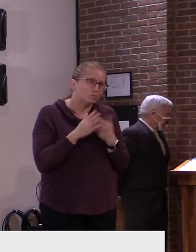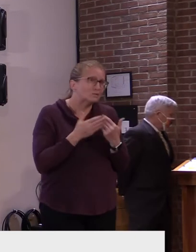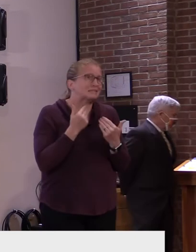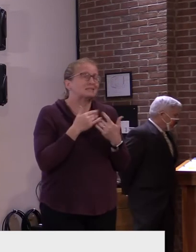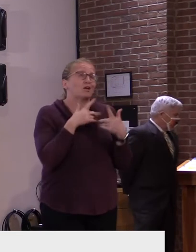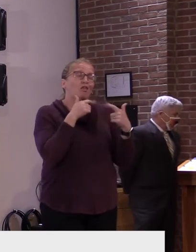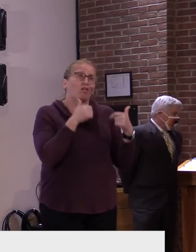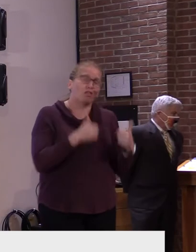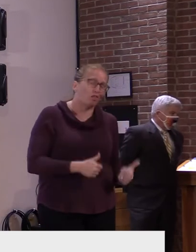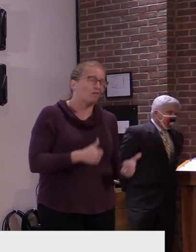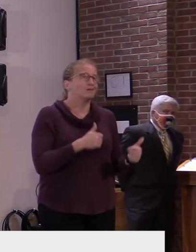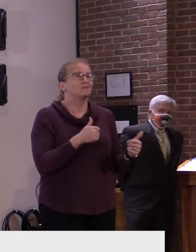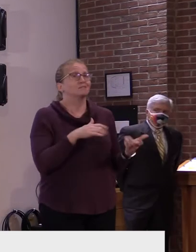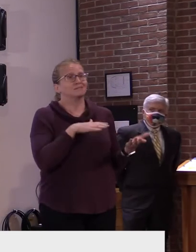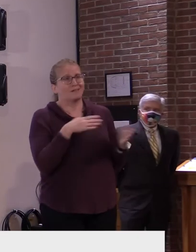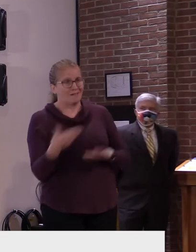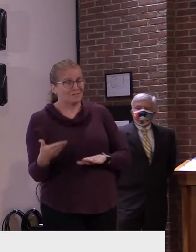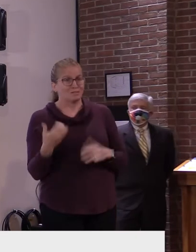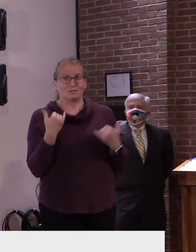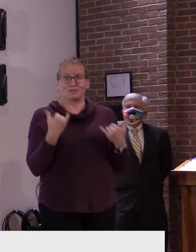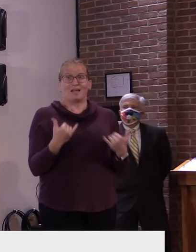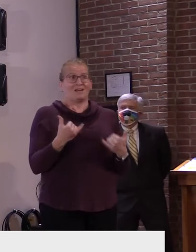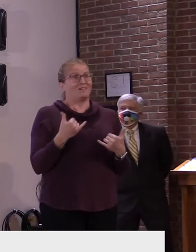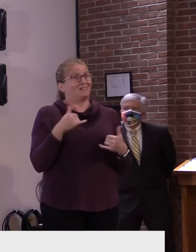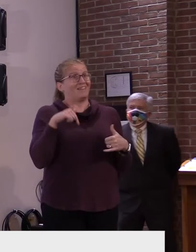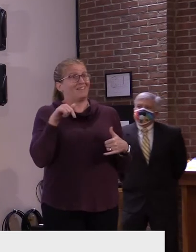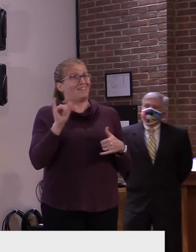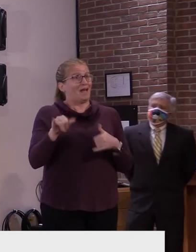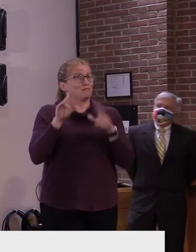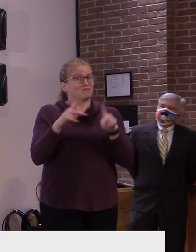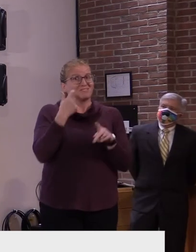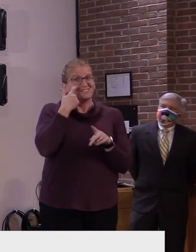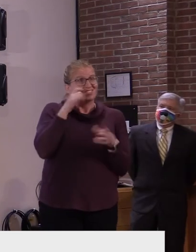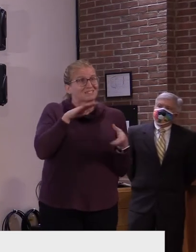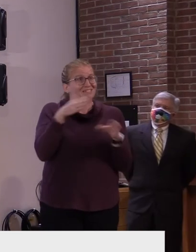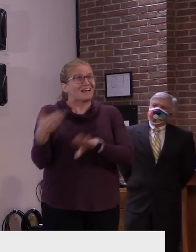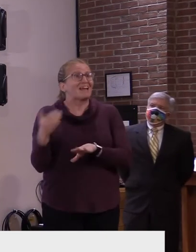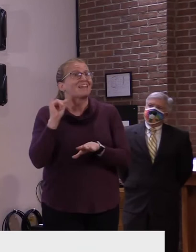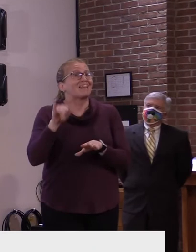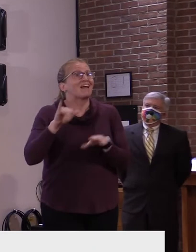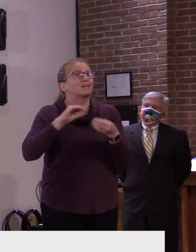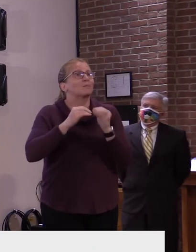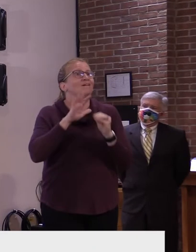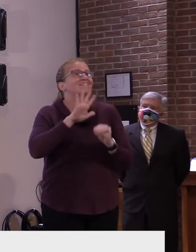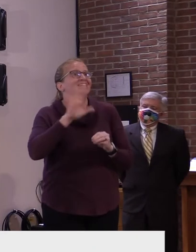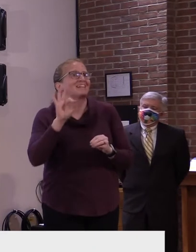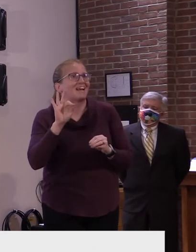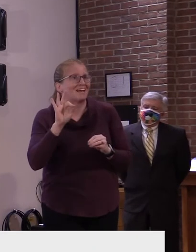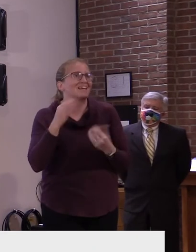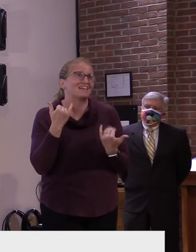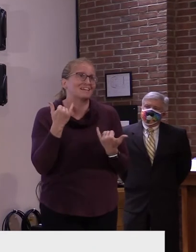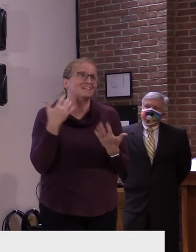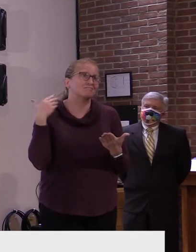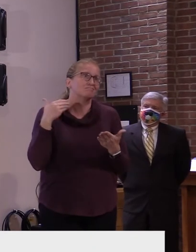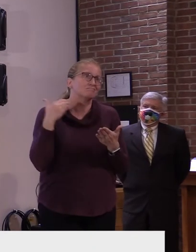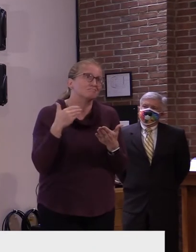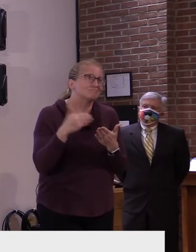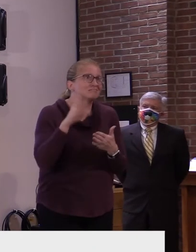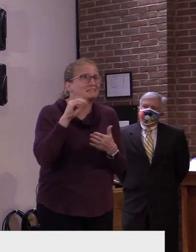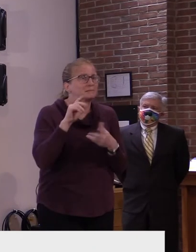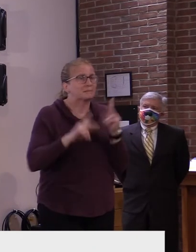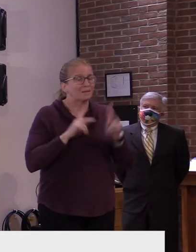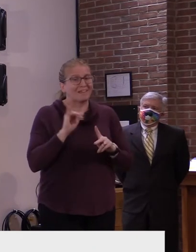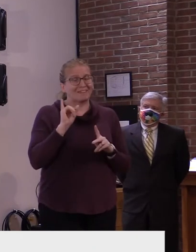59th death to covet remembering that each death is not just a number but a person whose life was